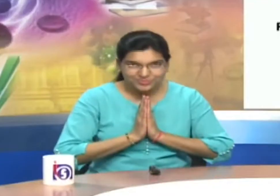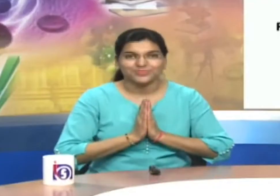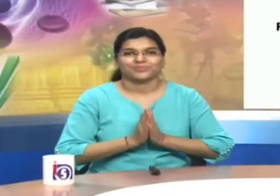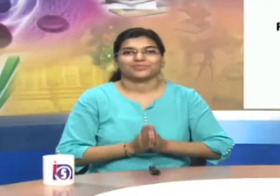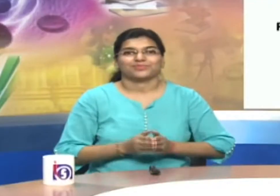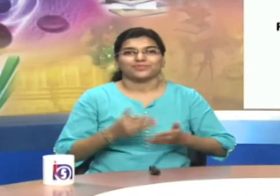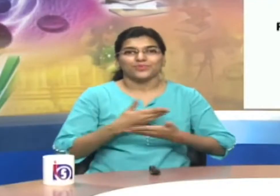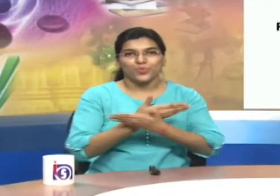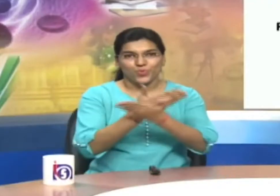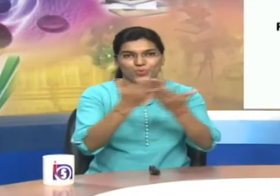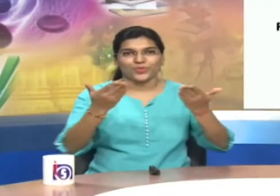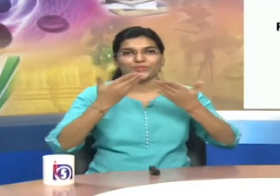Namaskar.